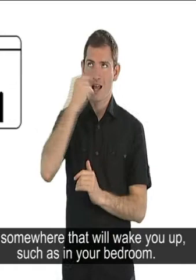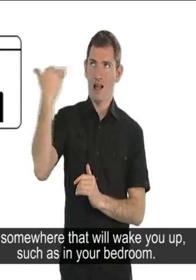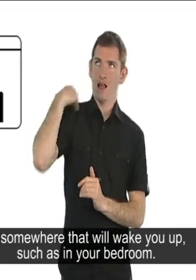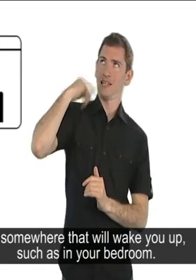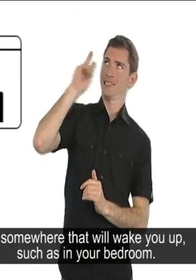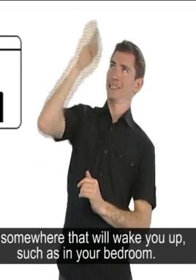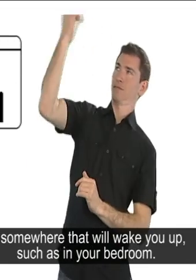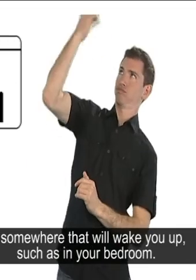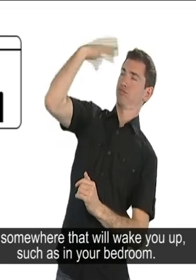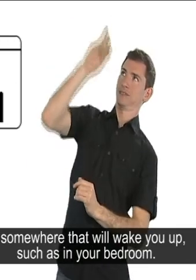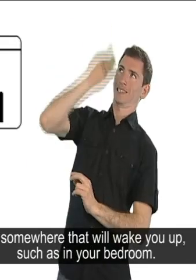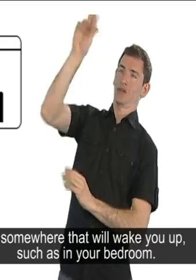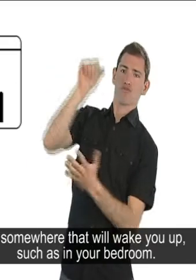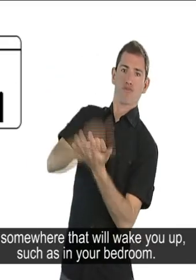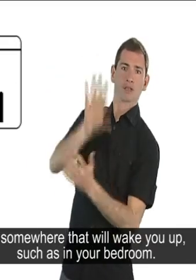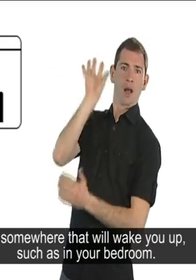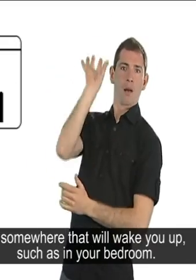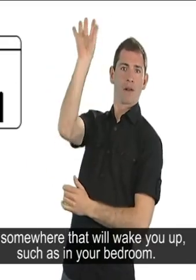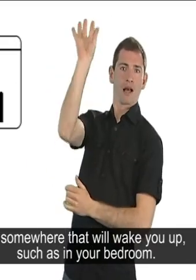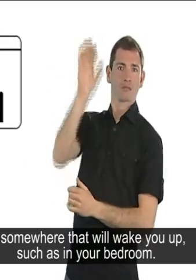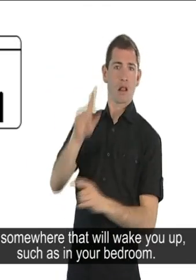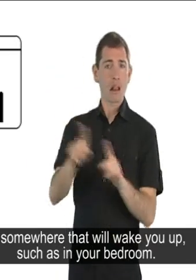up, such as in your bedroom.